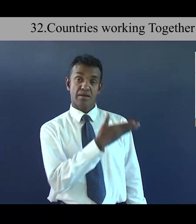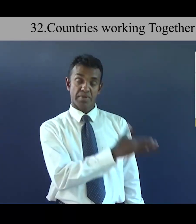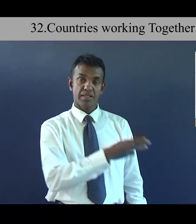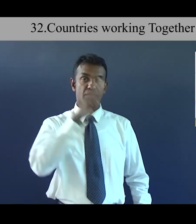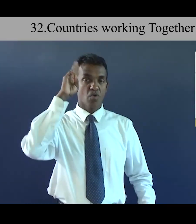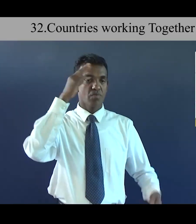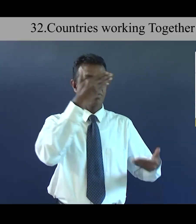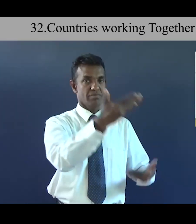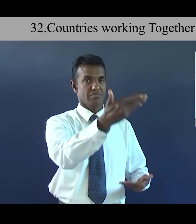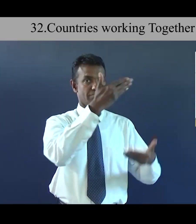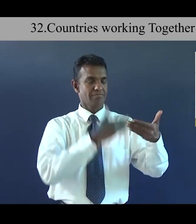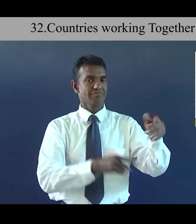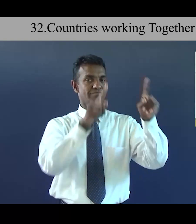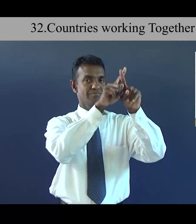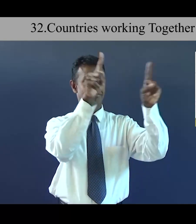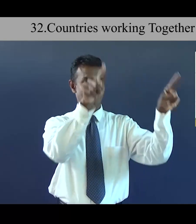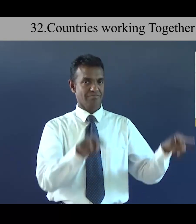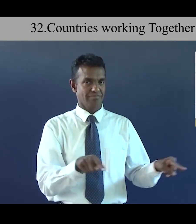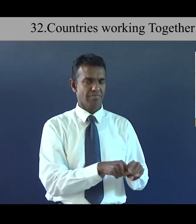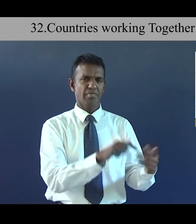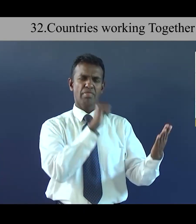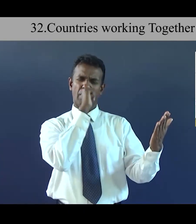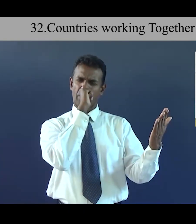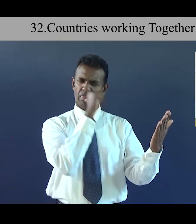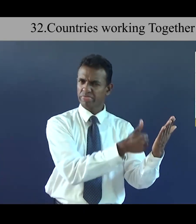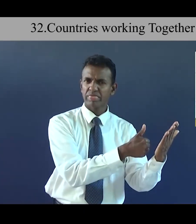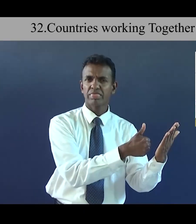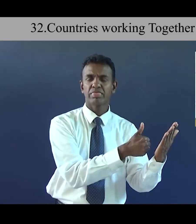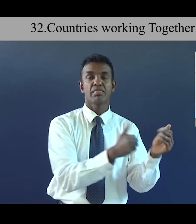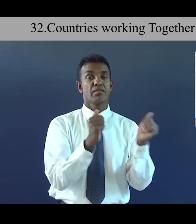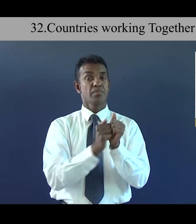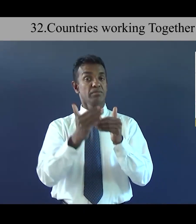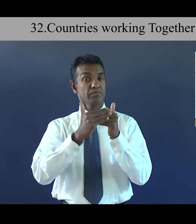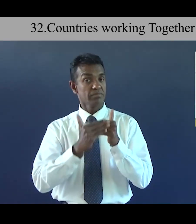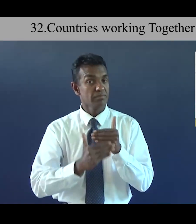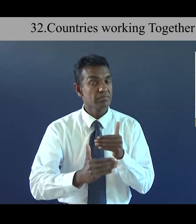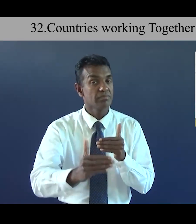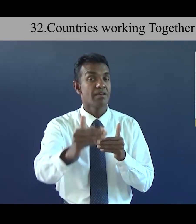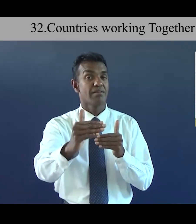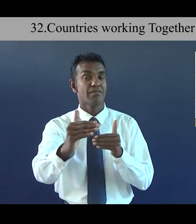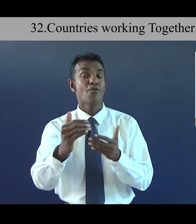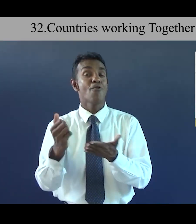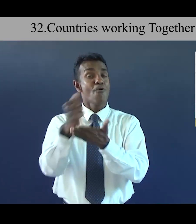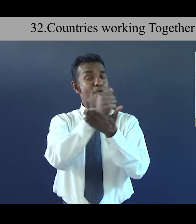should make sure that working together includes disabled